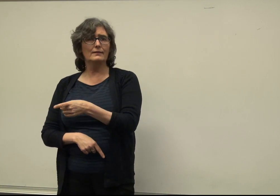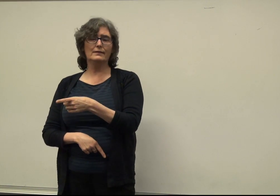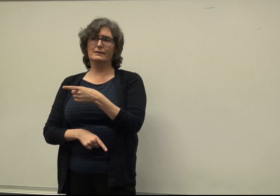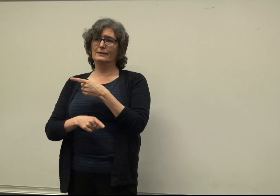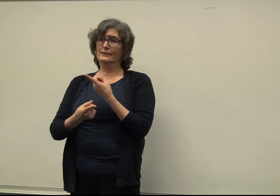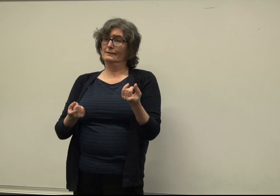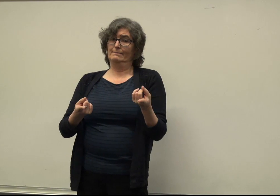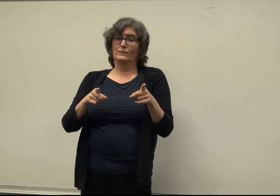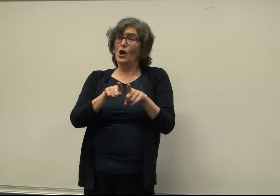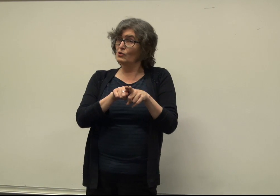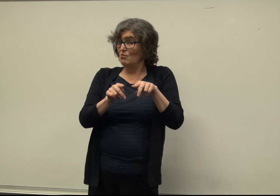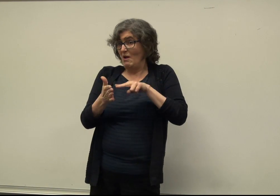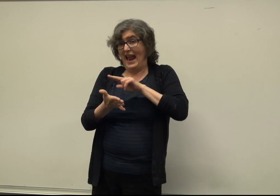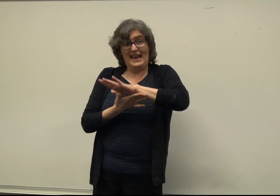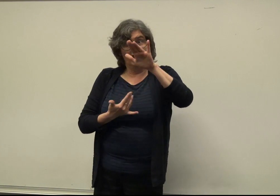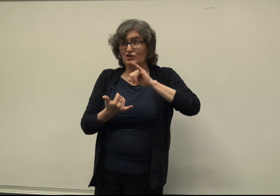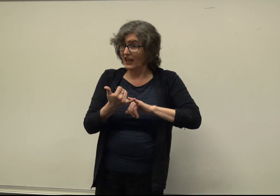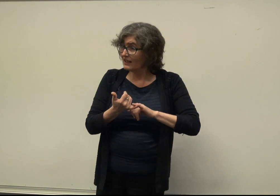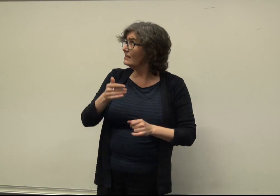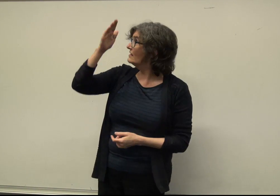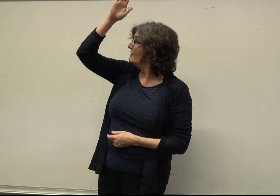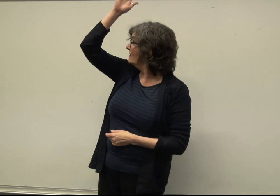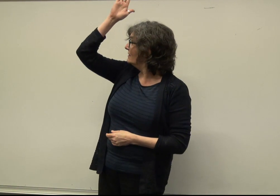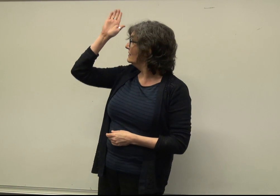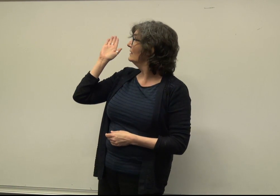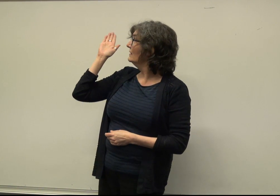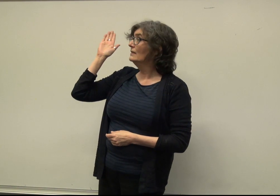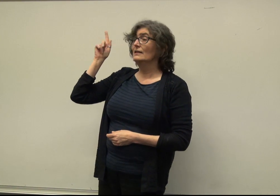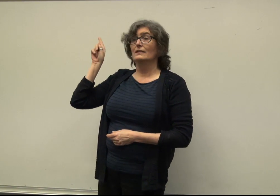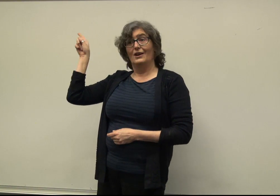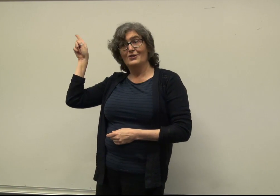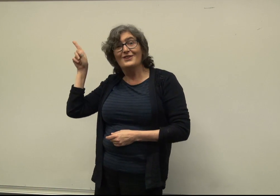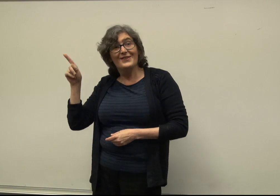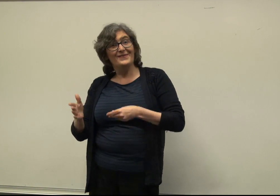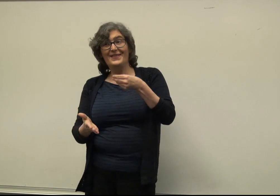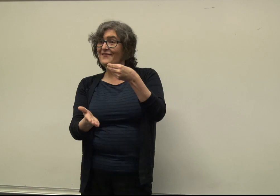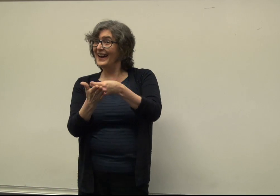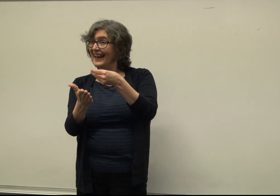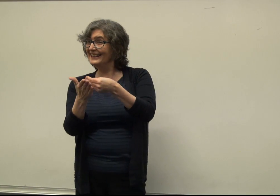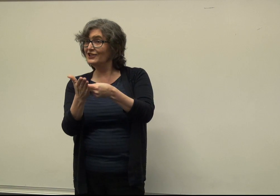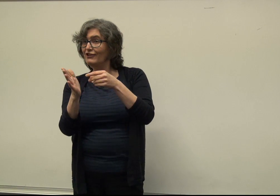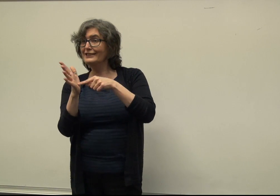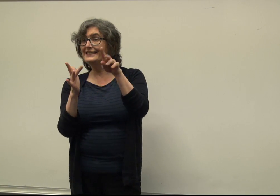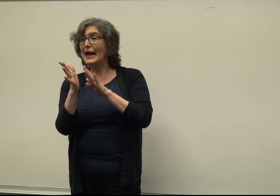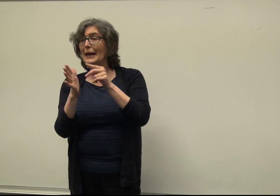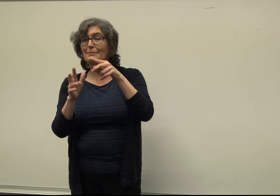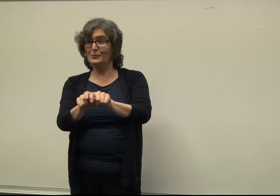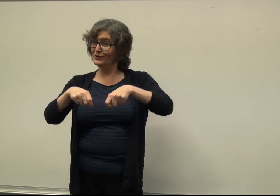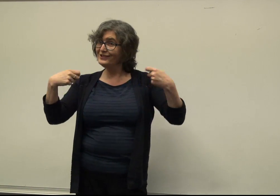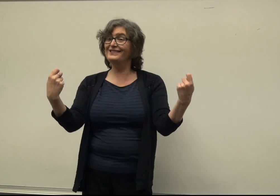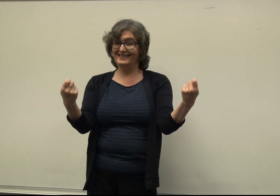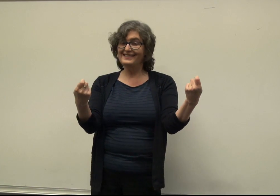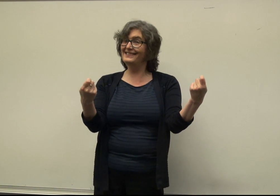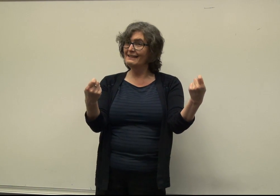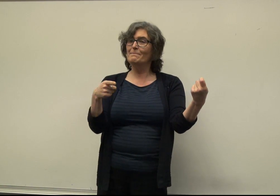also the NHS, also the Financial Times that helps us to deal with the